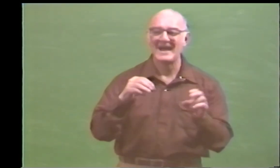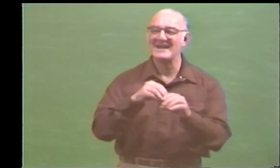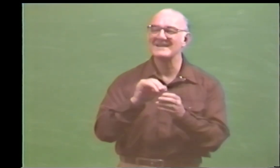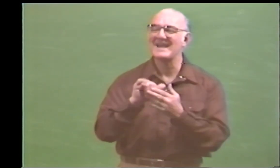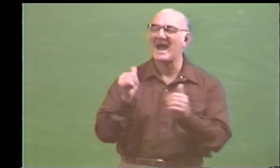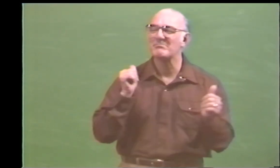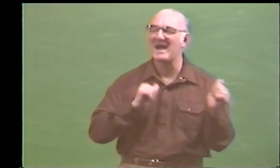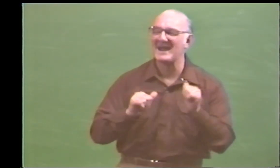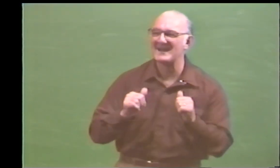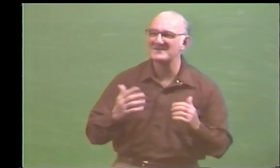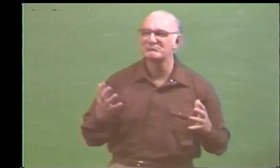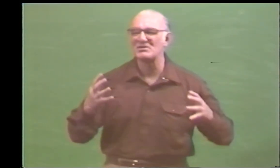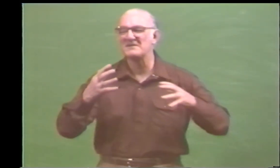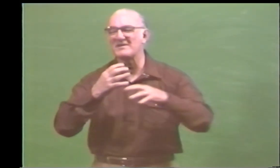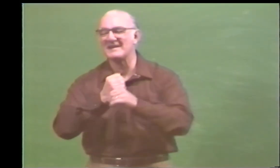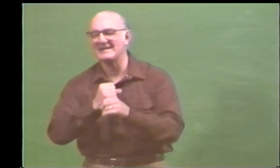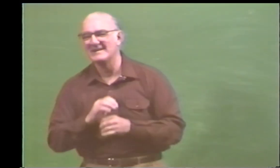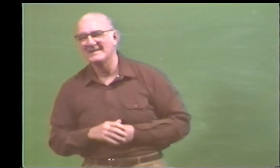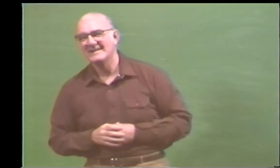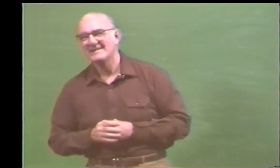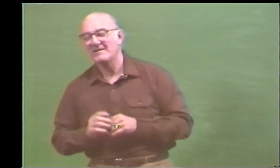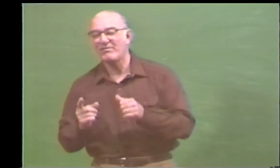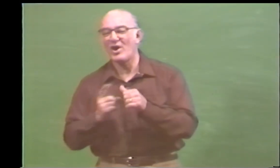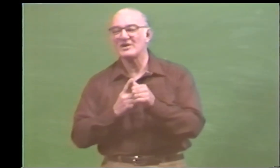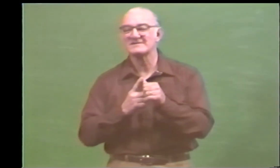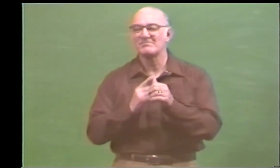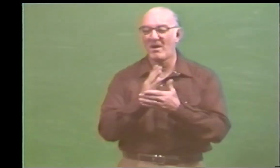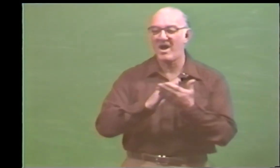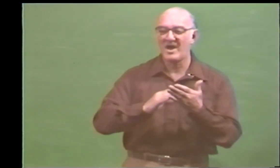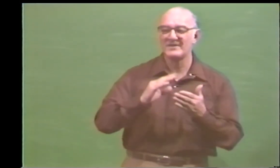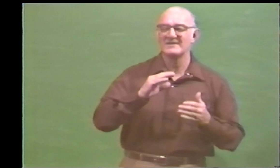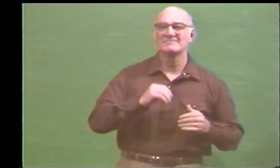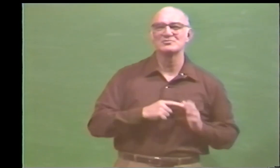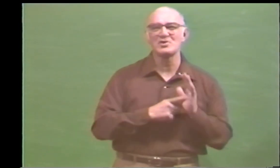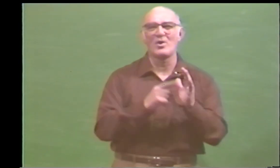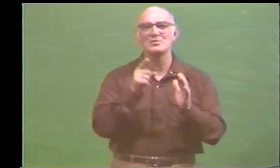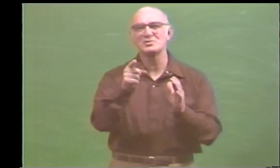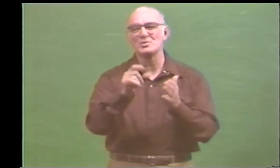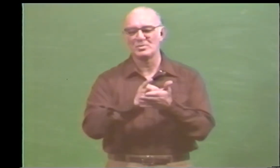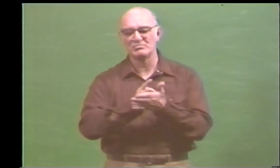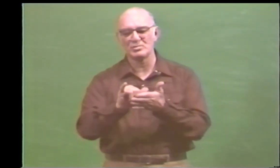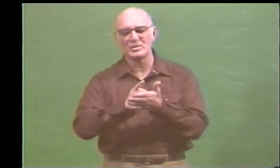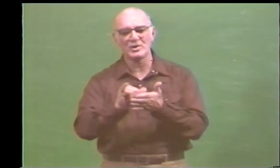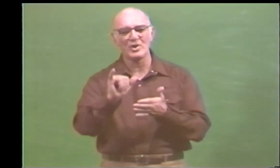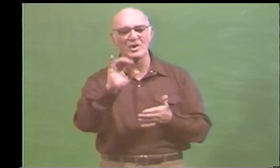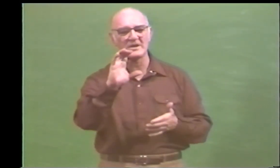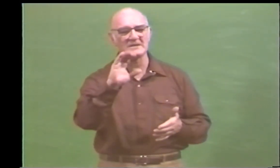In that play, briefly, the first part shows New York